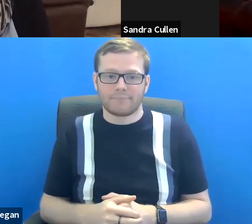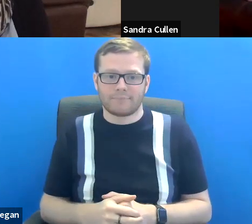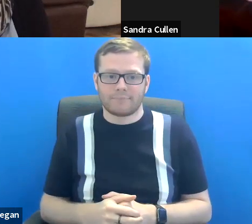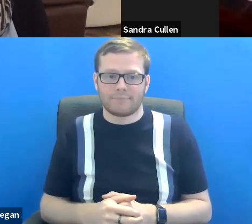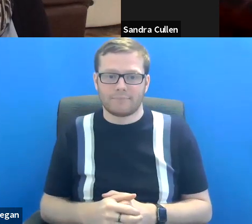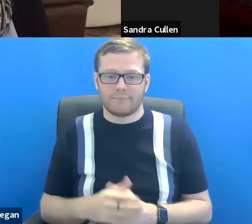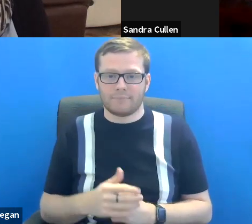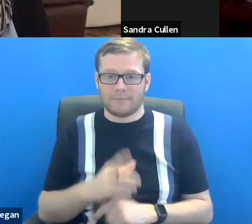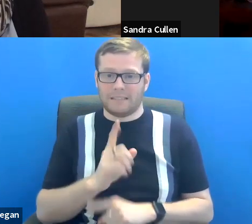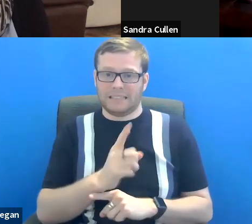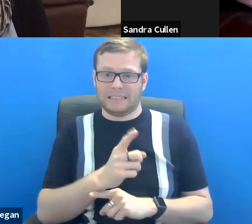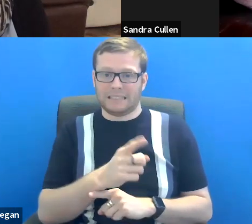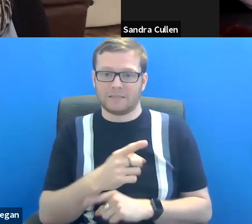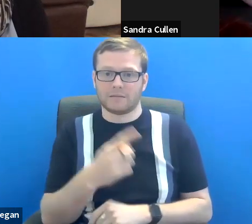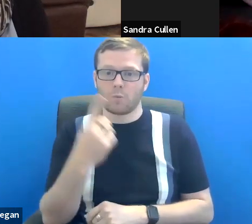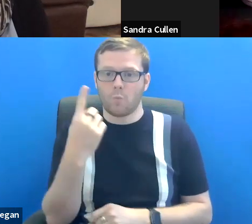And that's one way